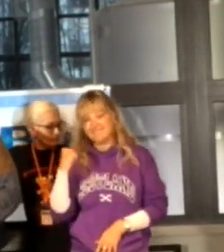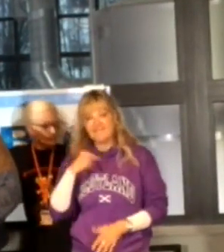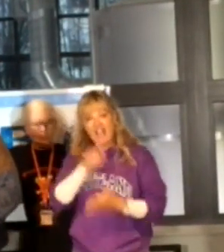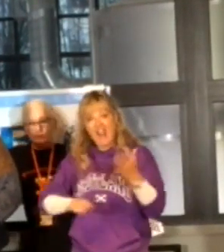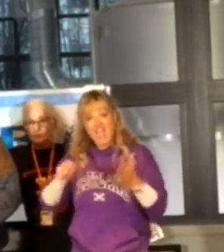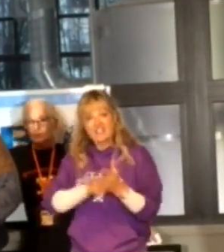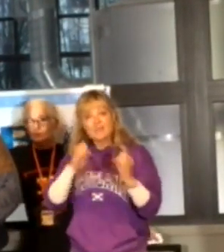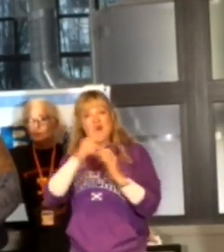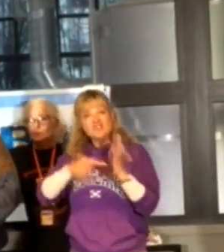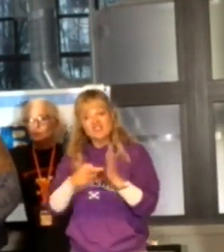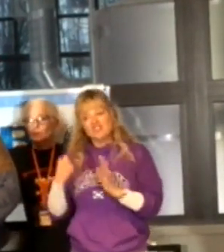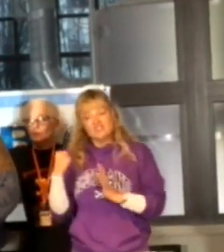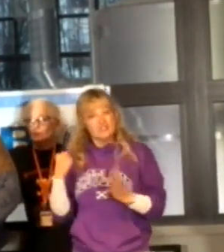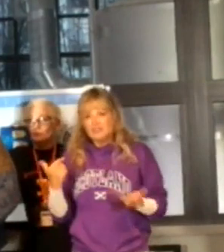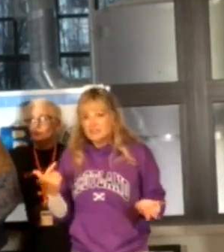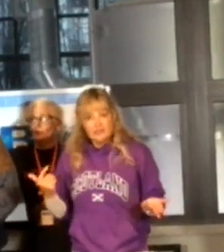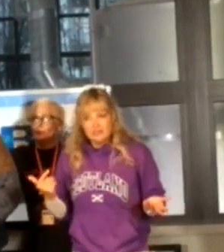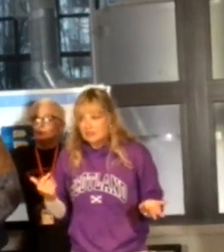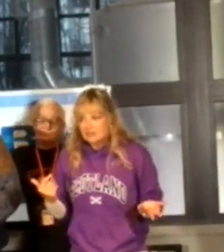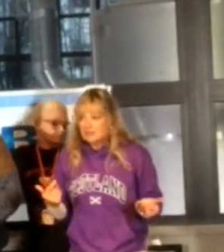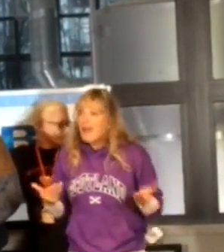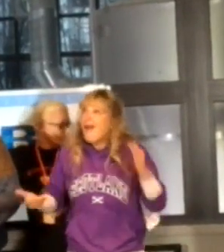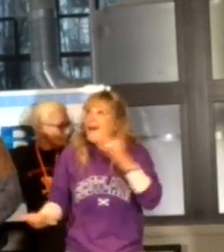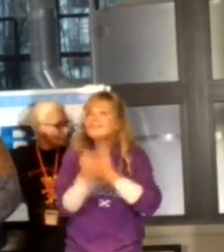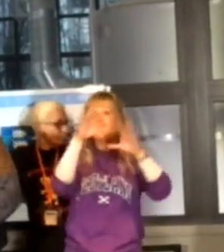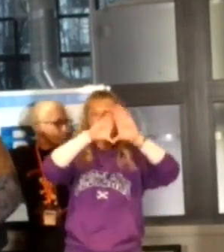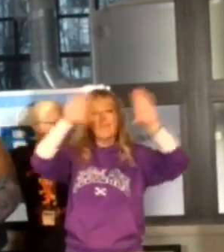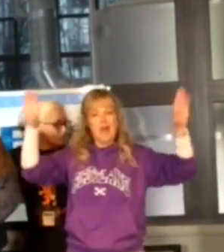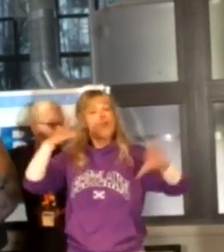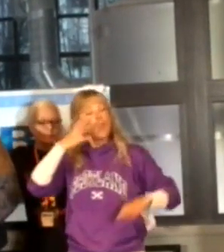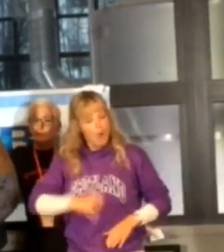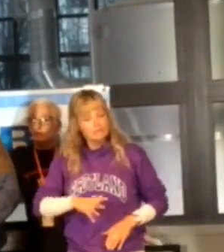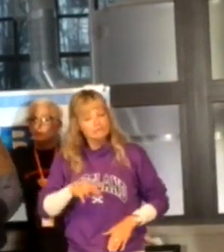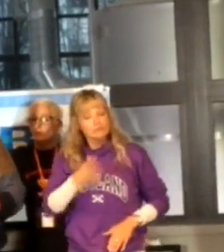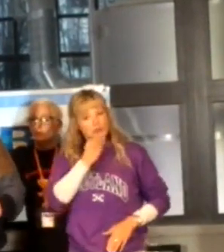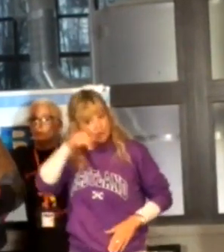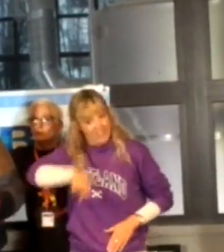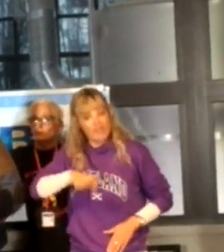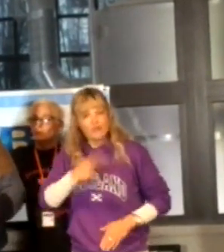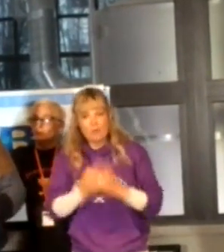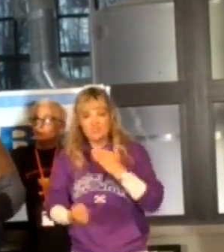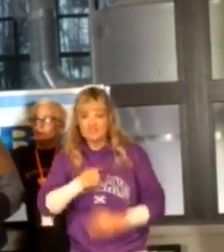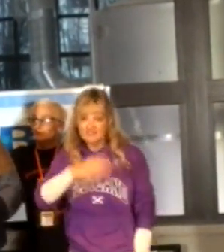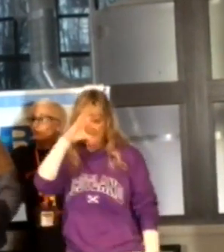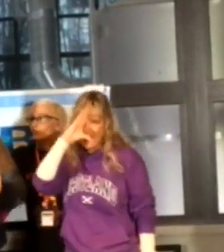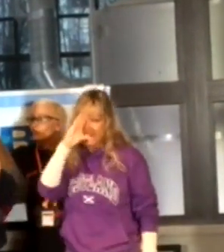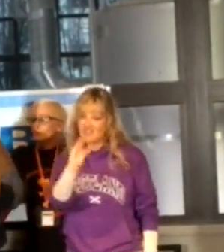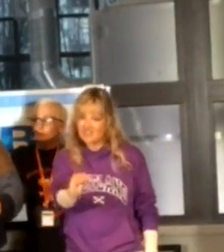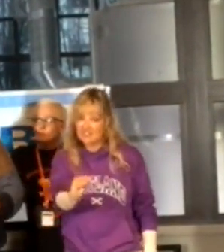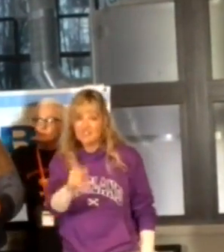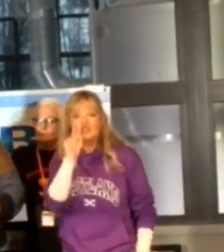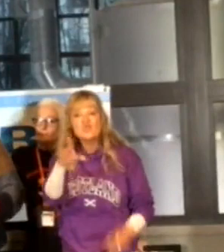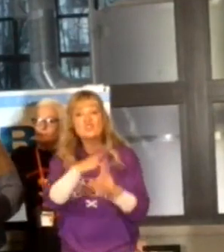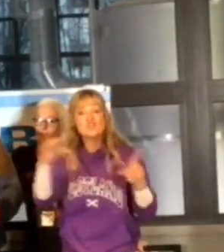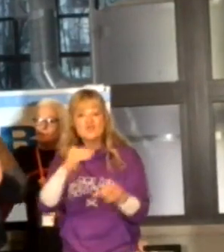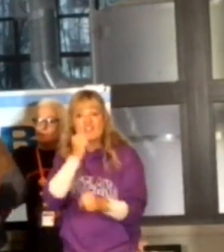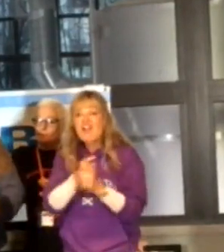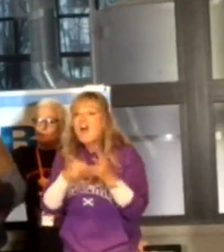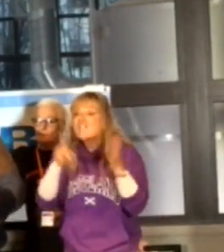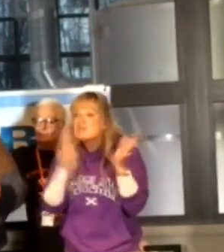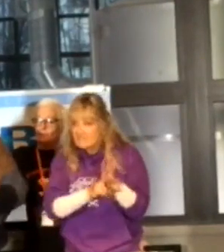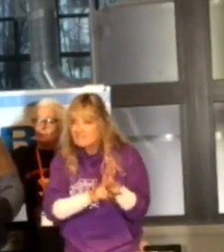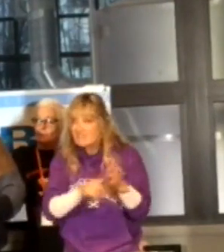Boris Johnson. And All Under One Banner would like to take this opportunity to serve notice to the Tory government and